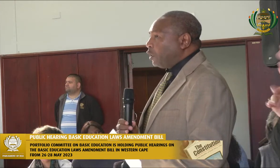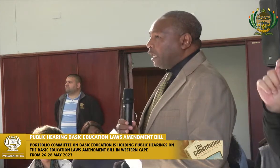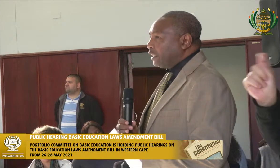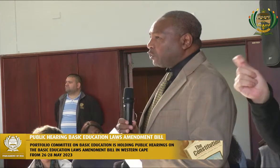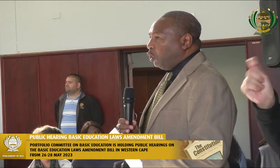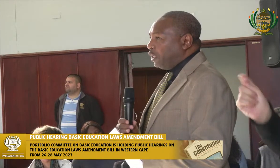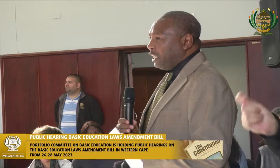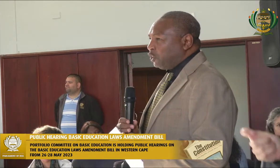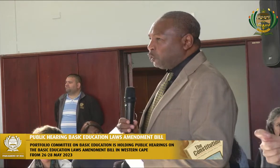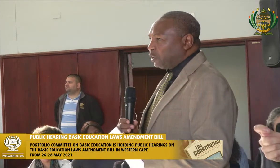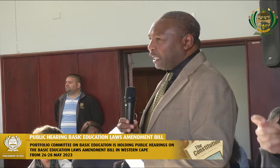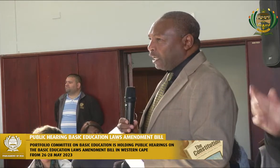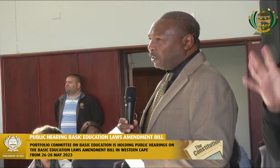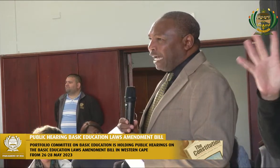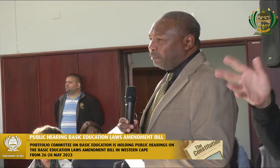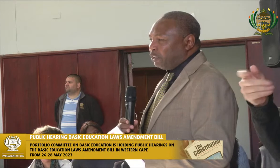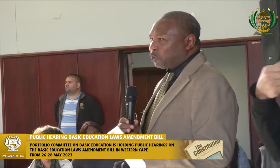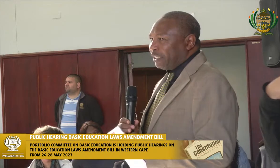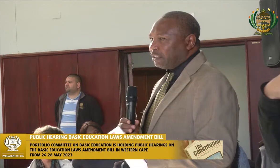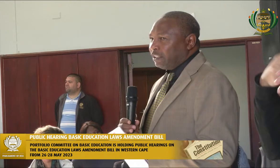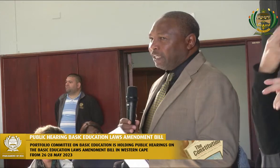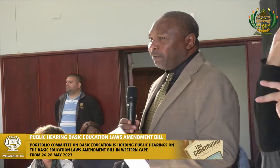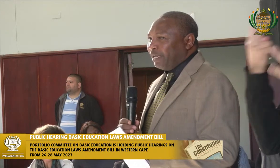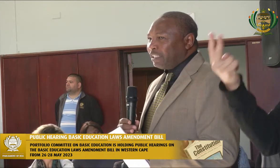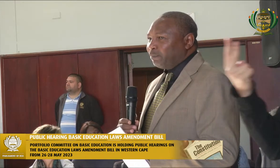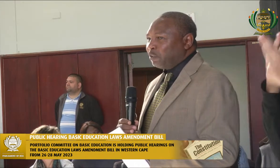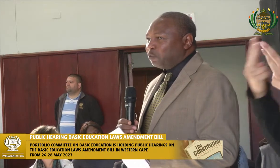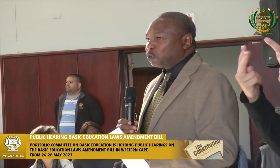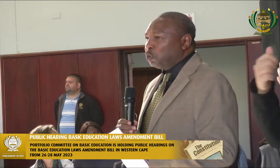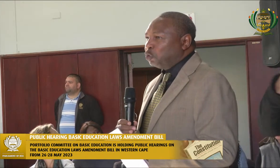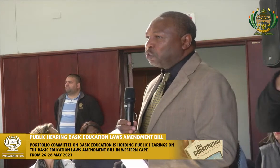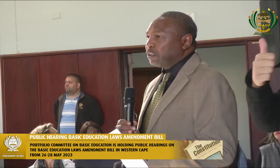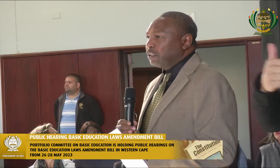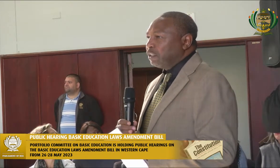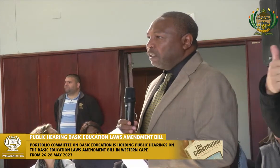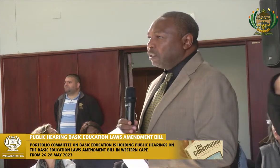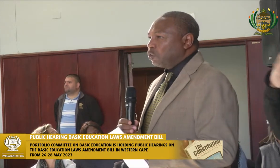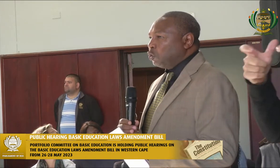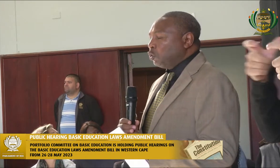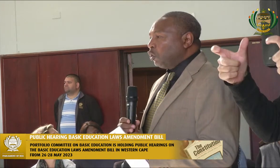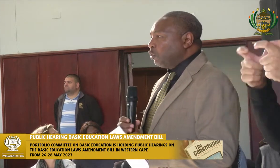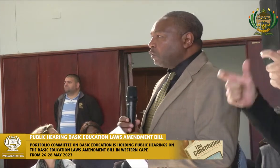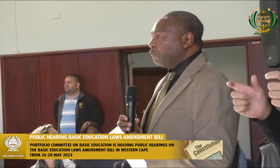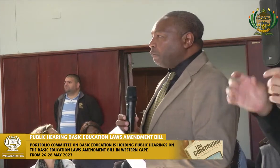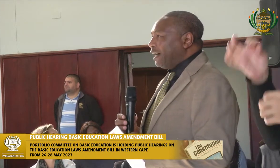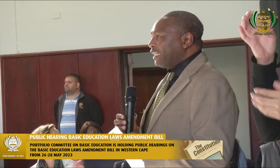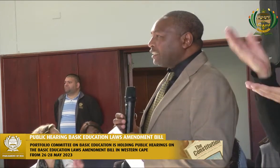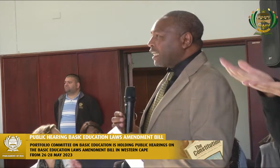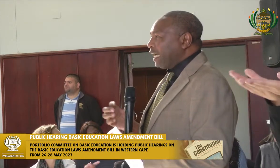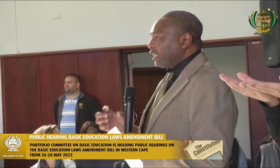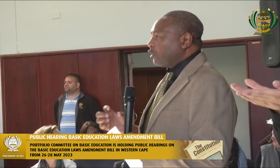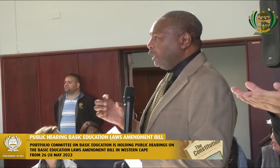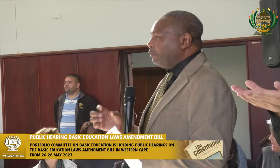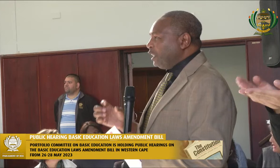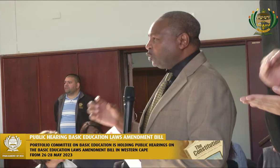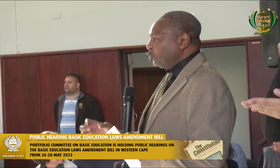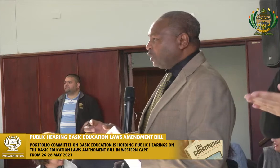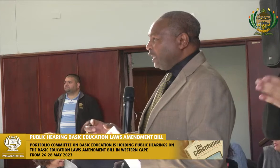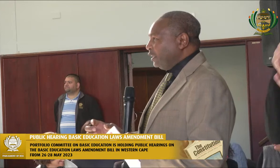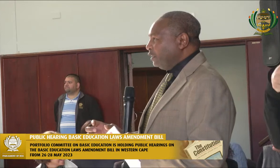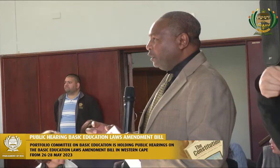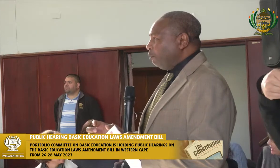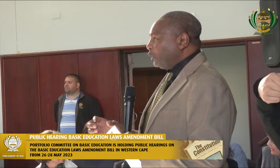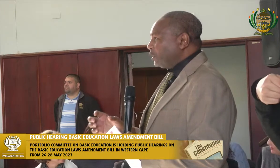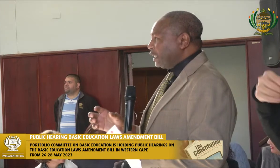only focus on issues around administration and management of schools. So you're not going to find curriculum